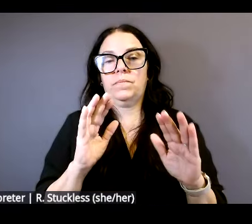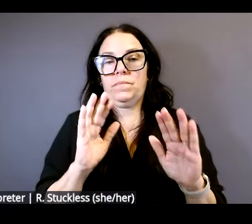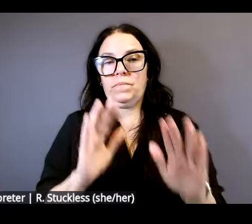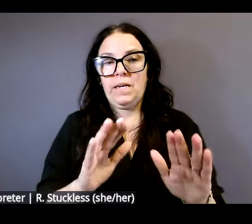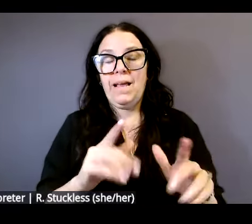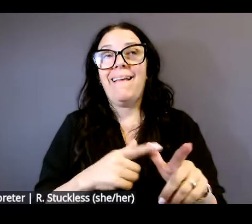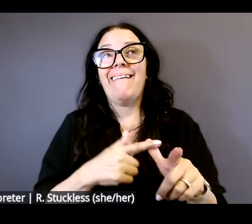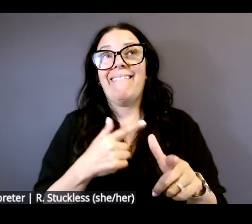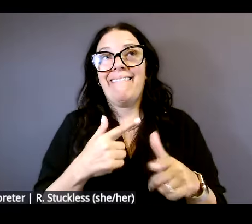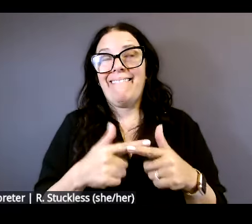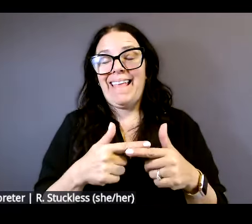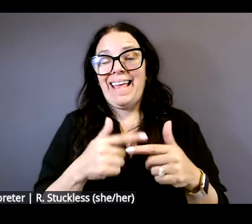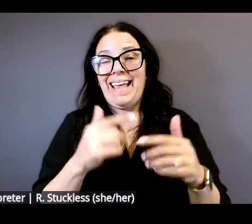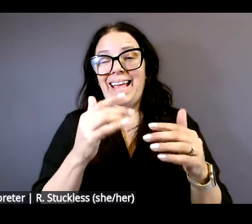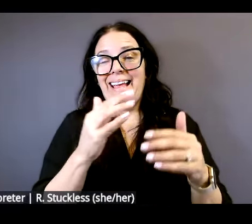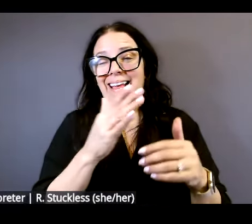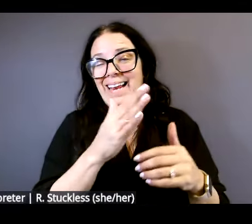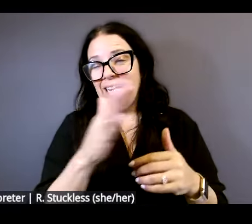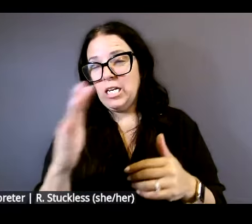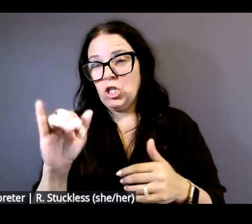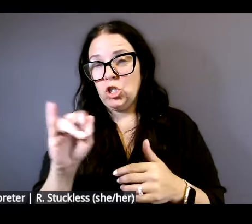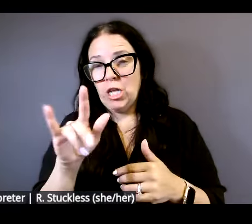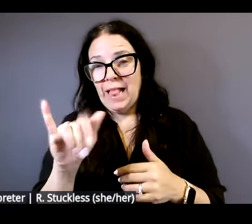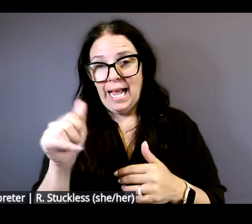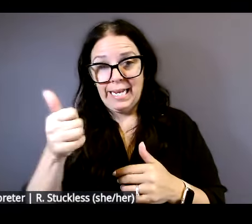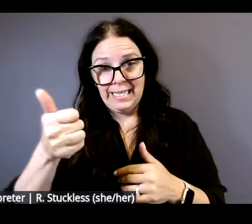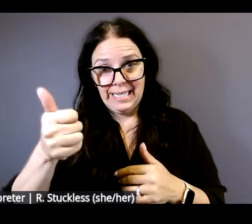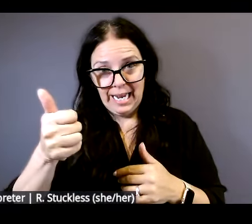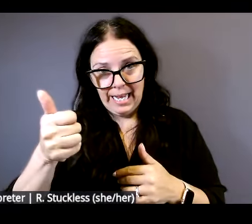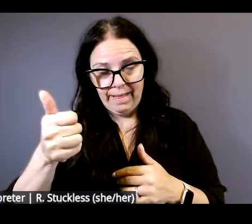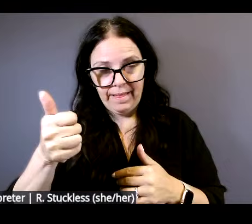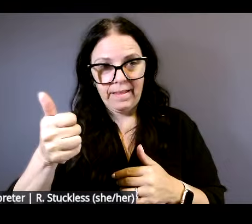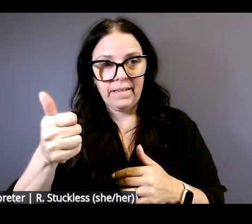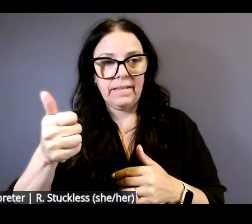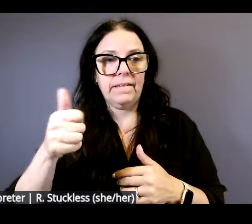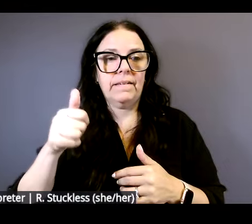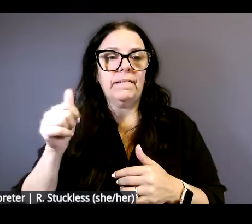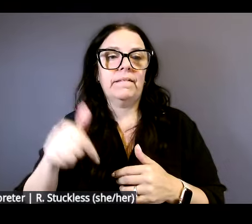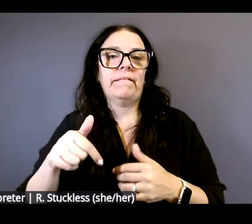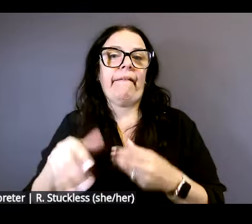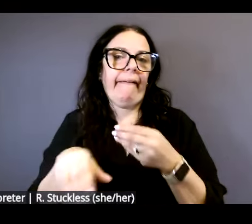July 10th, we had an additional board meeting.